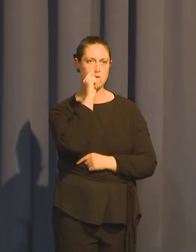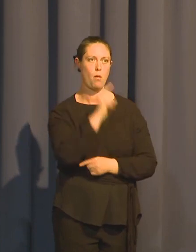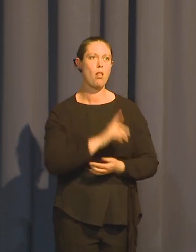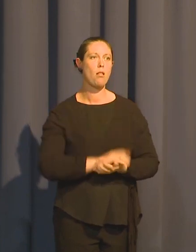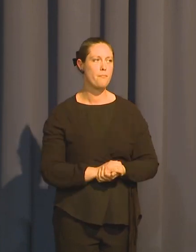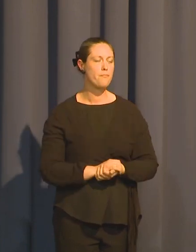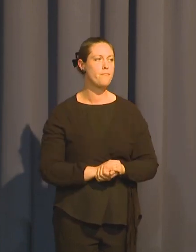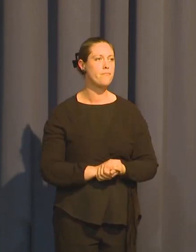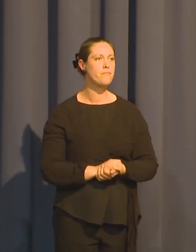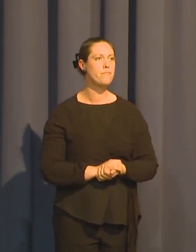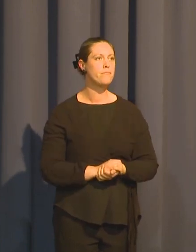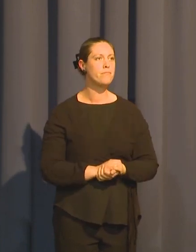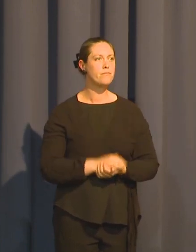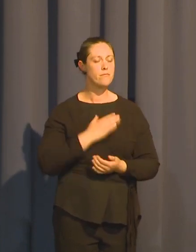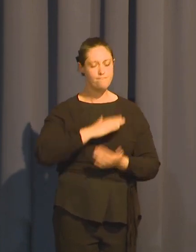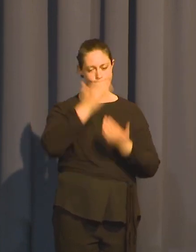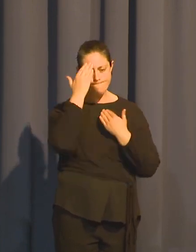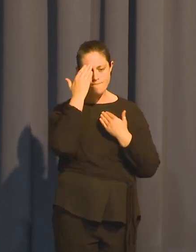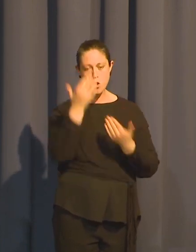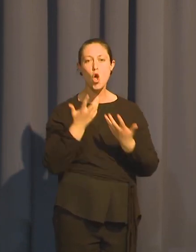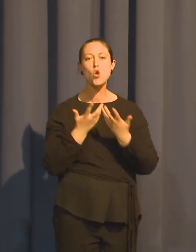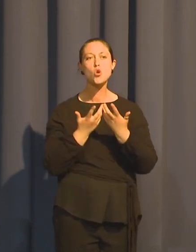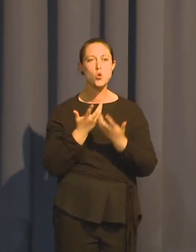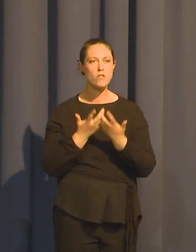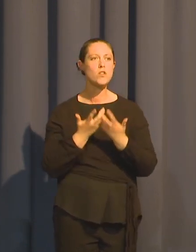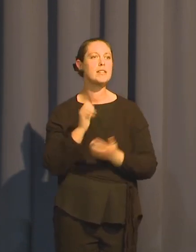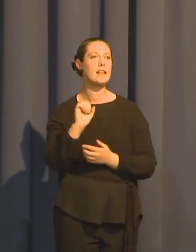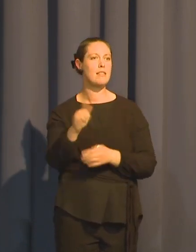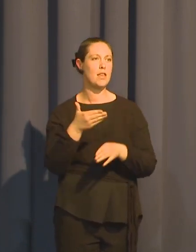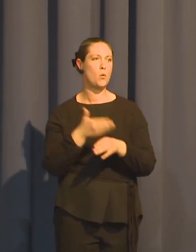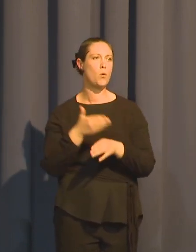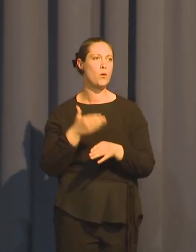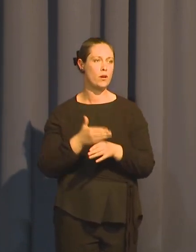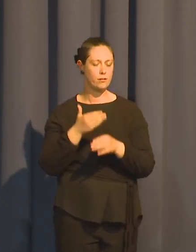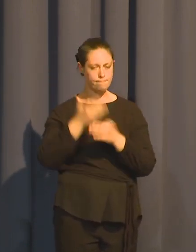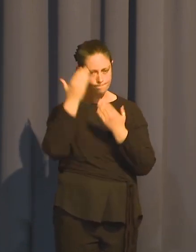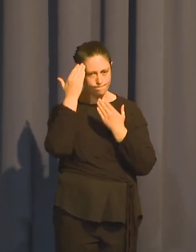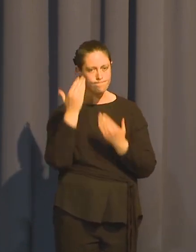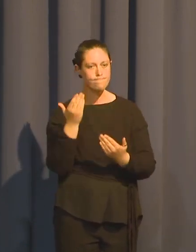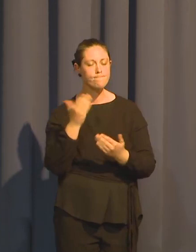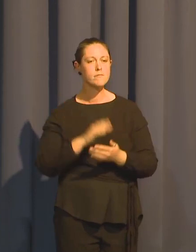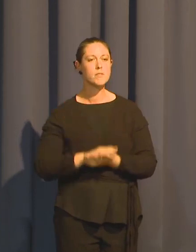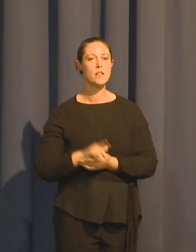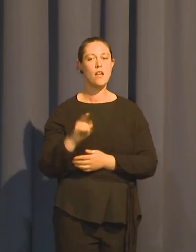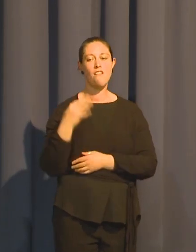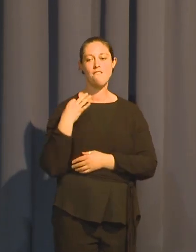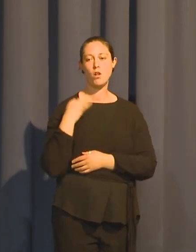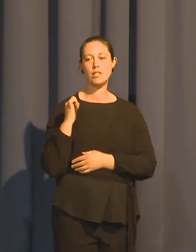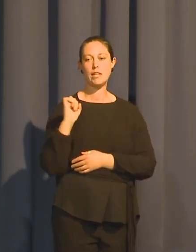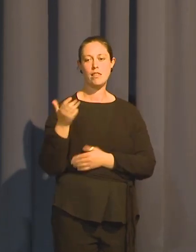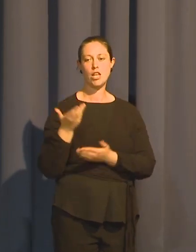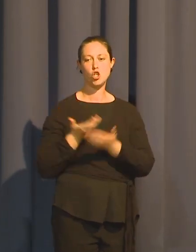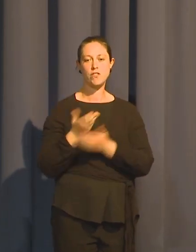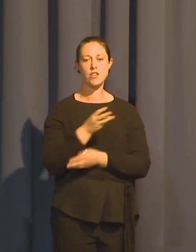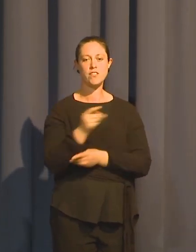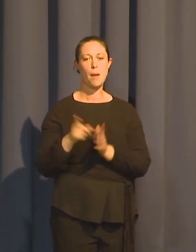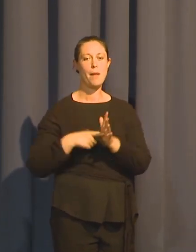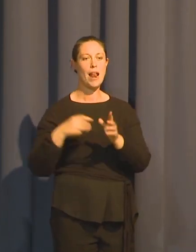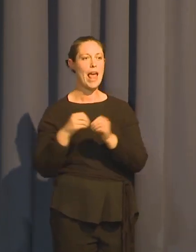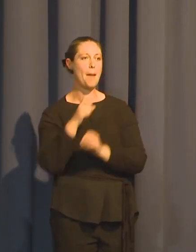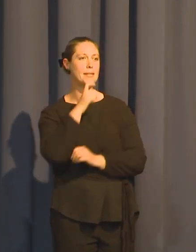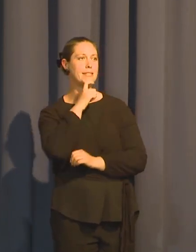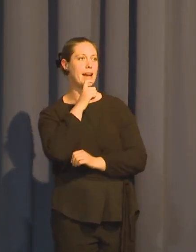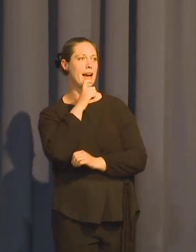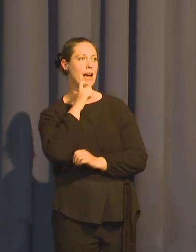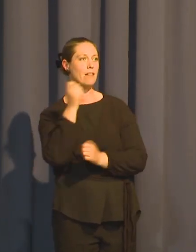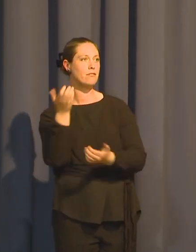I particularly want to acknowledge the university and that they've volunteered the services of some of their lab staff